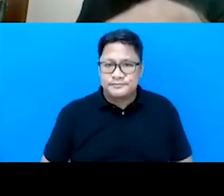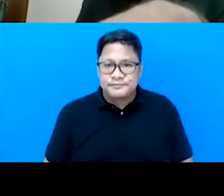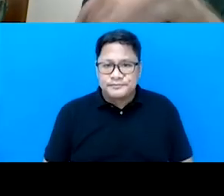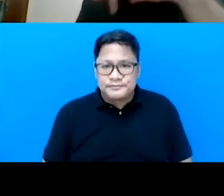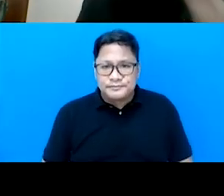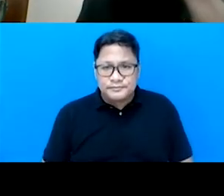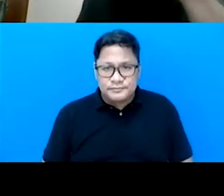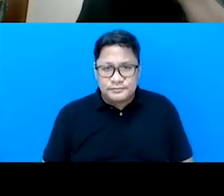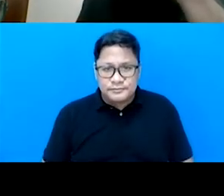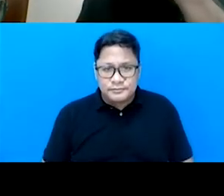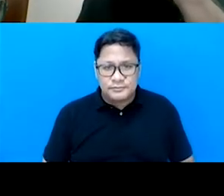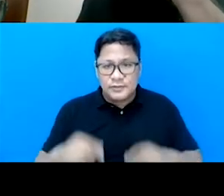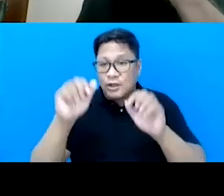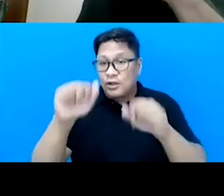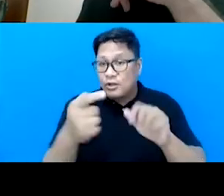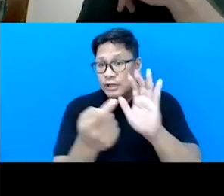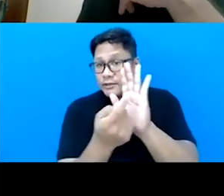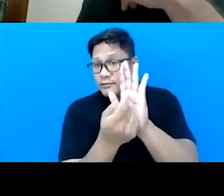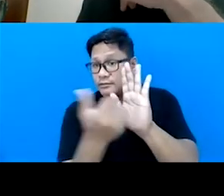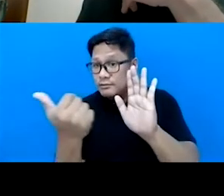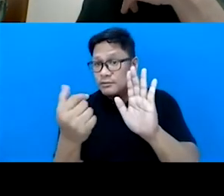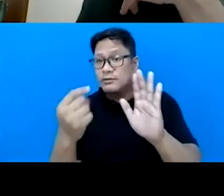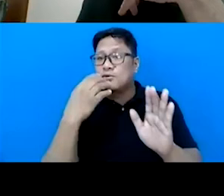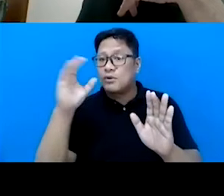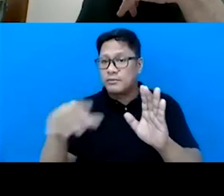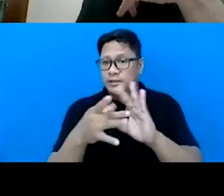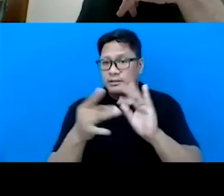You can delete the comment. Okay.